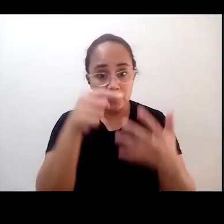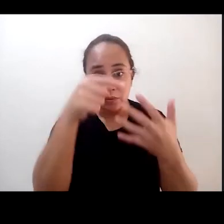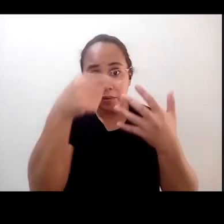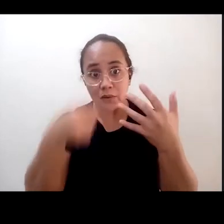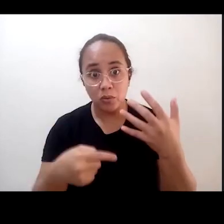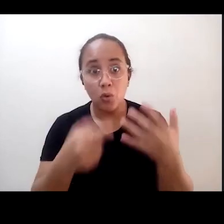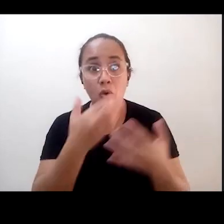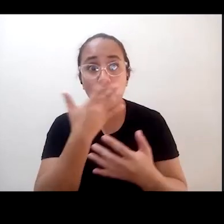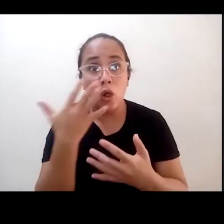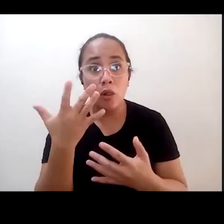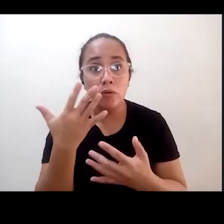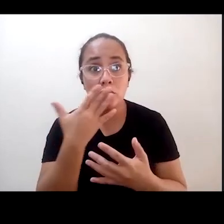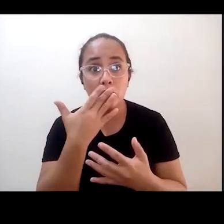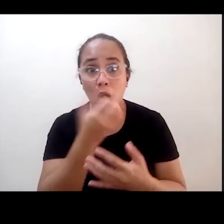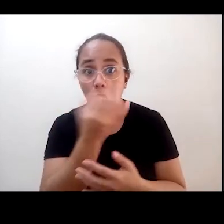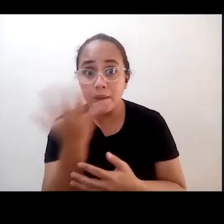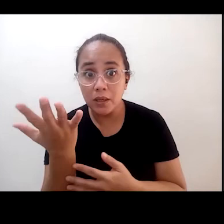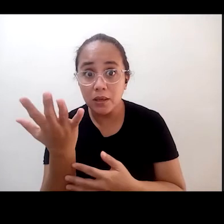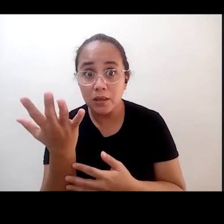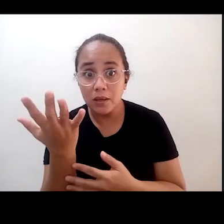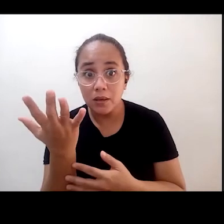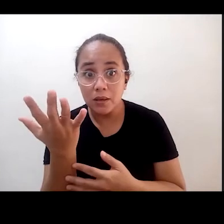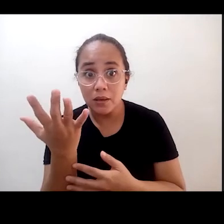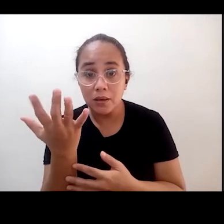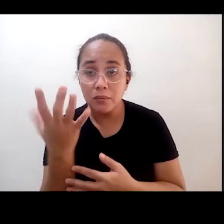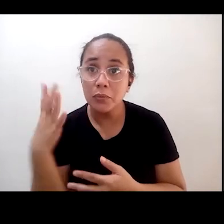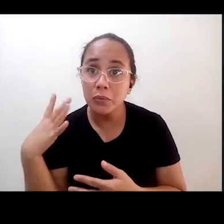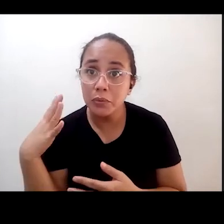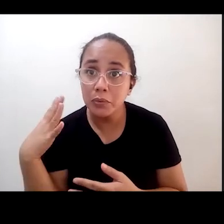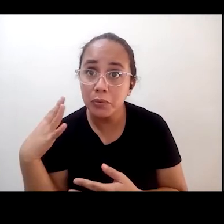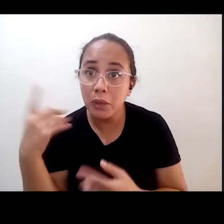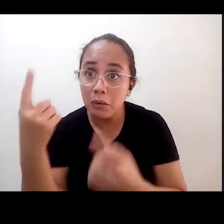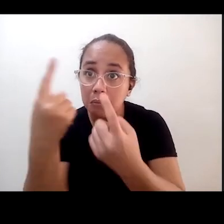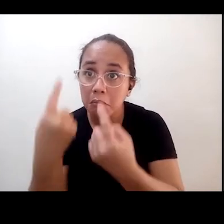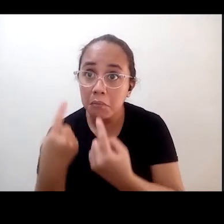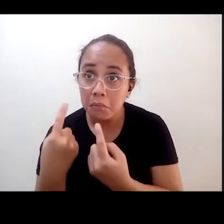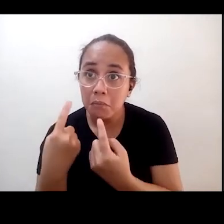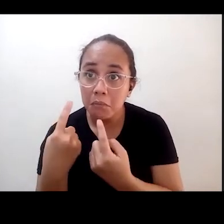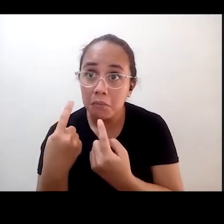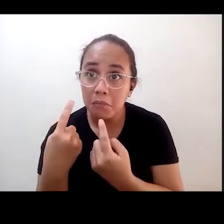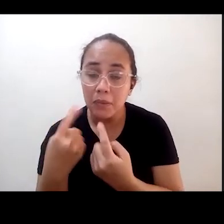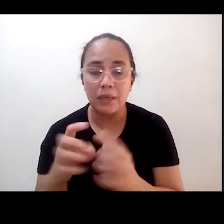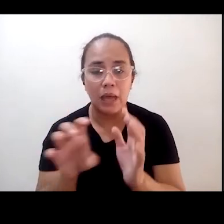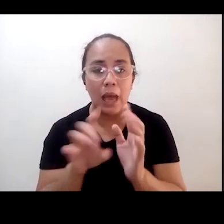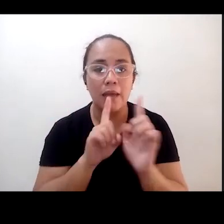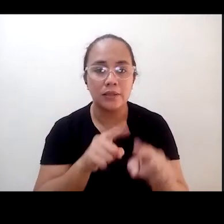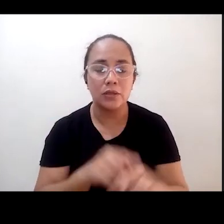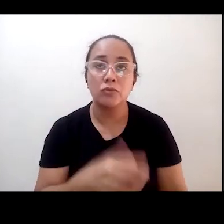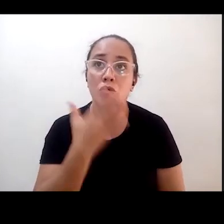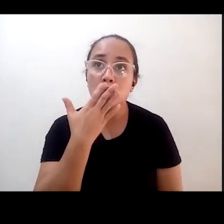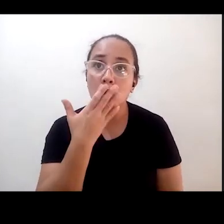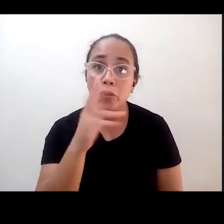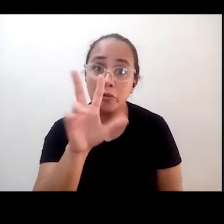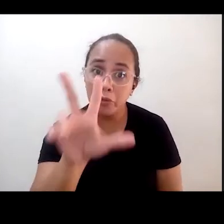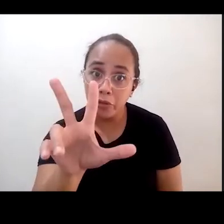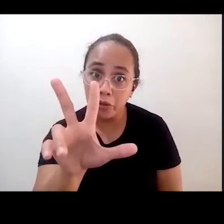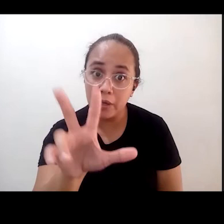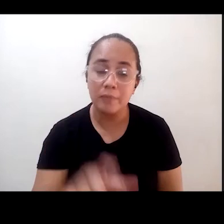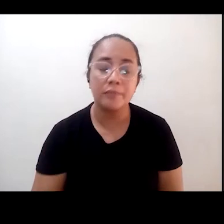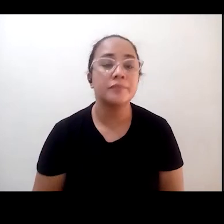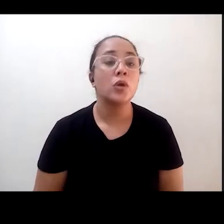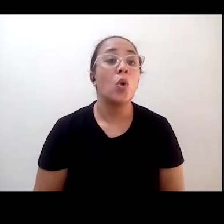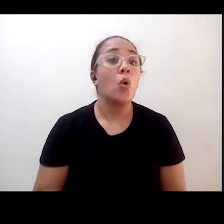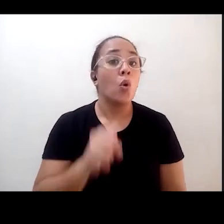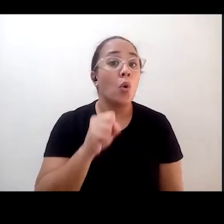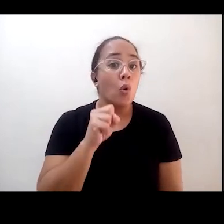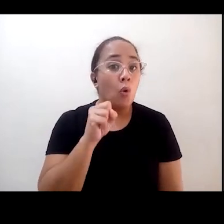many? You wait for an answer. The person says colors 3 or 3.